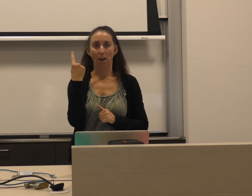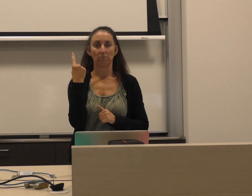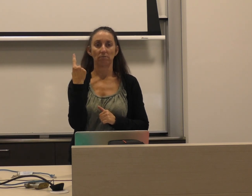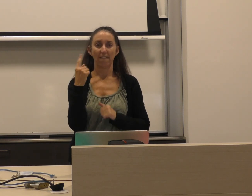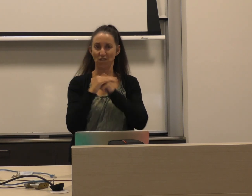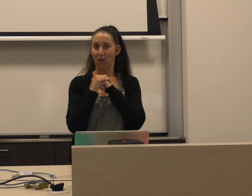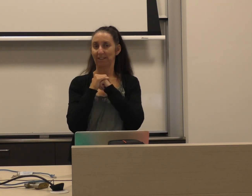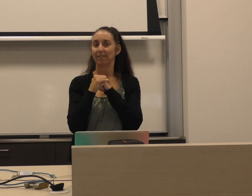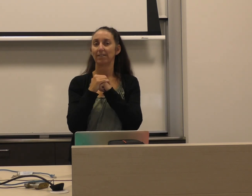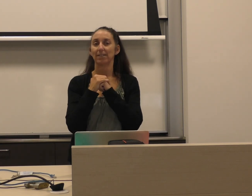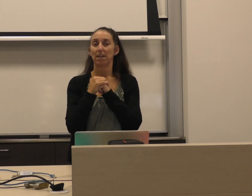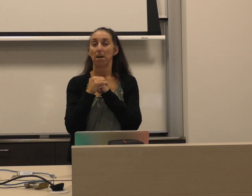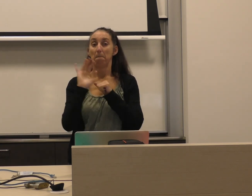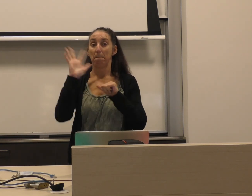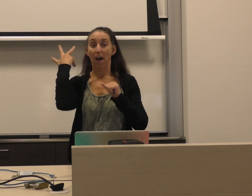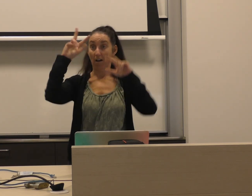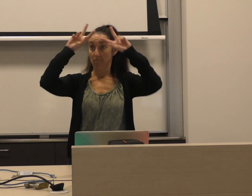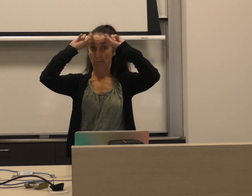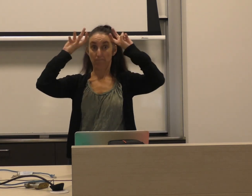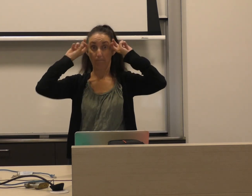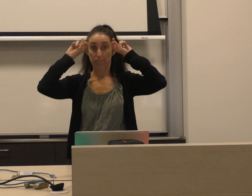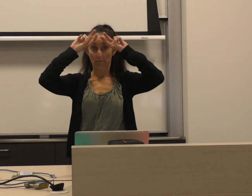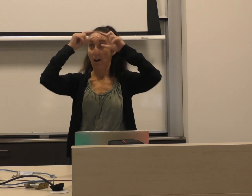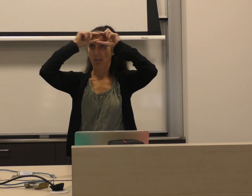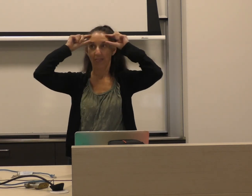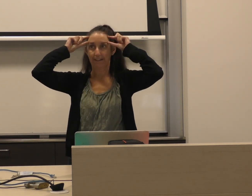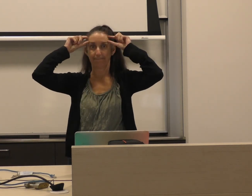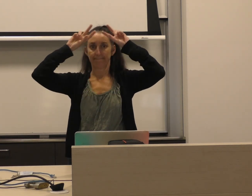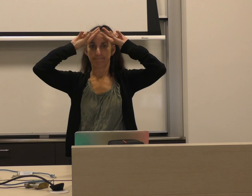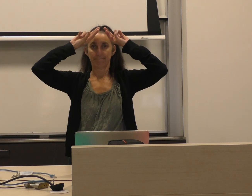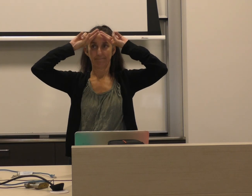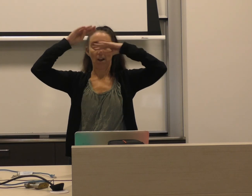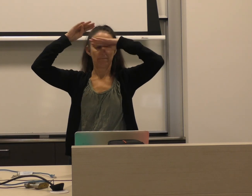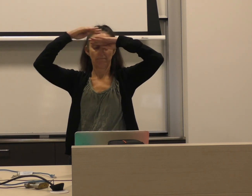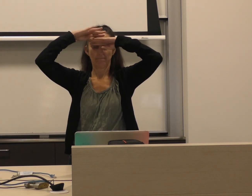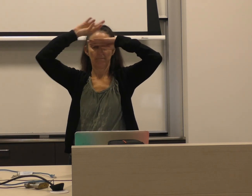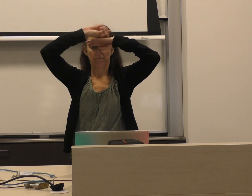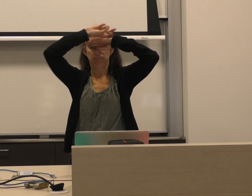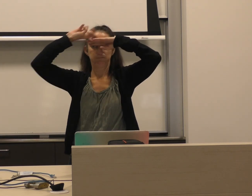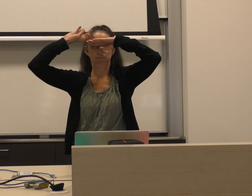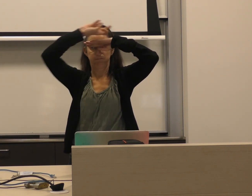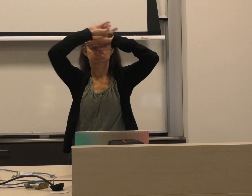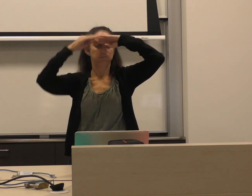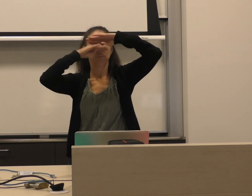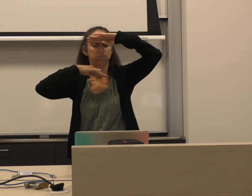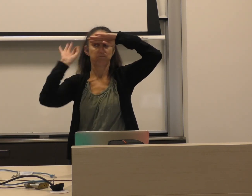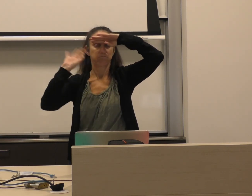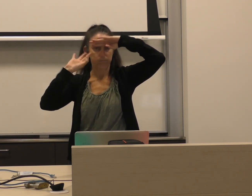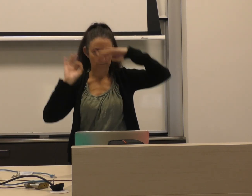on. I know one person who had a little bit of treatment across their forehead, and